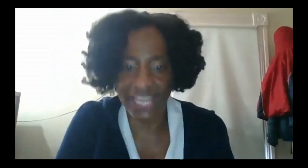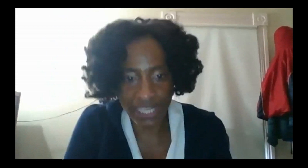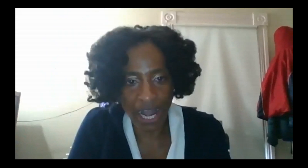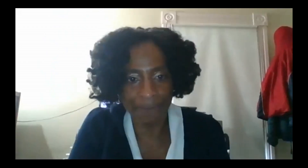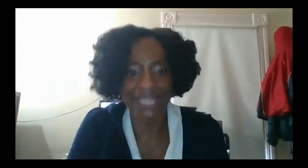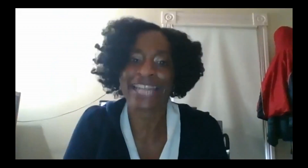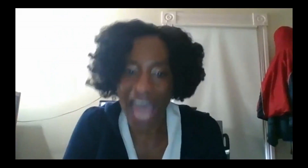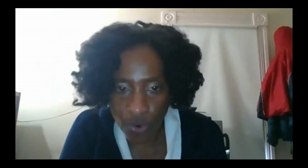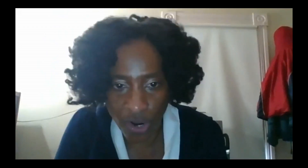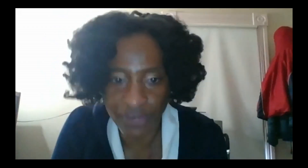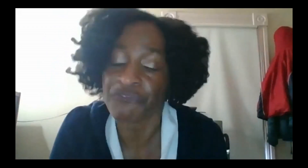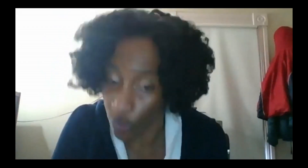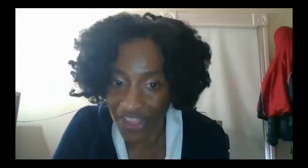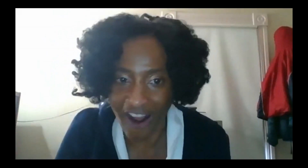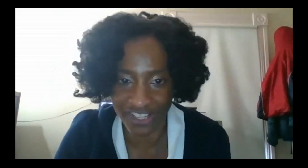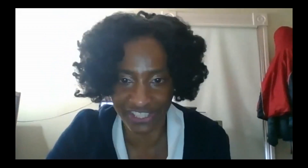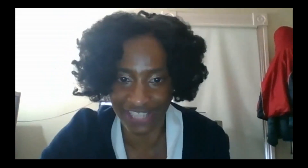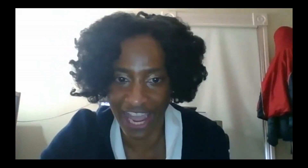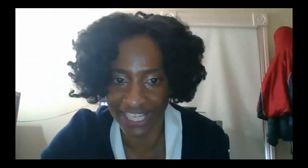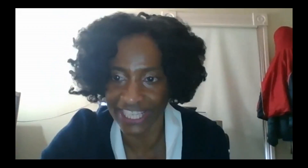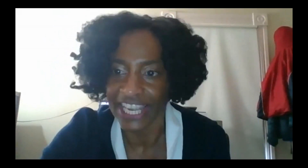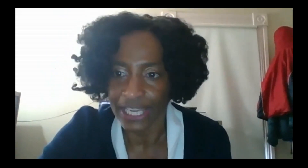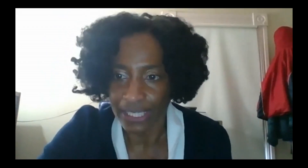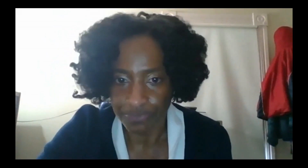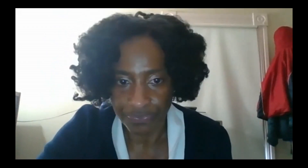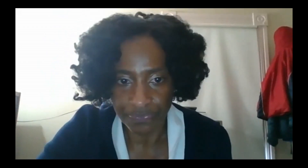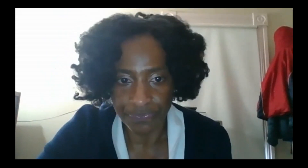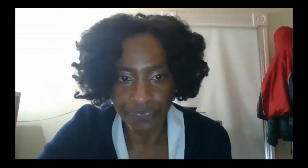both incoming and outgoing for the Honor Society.